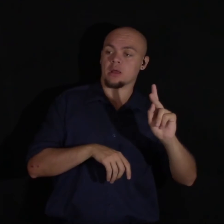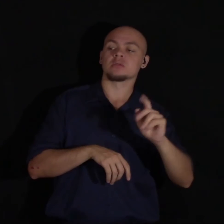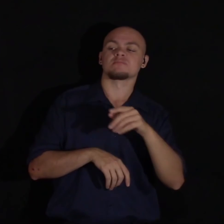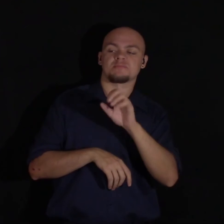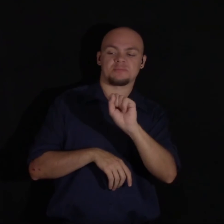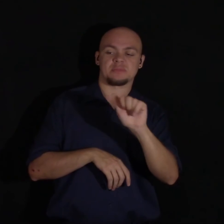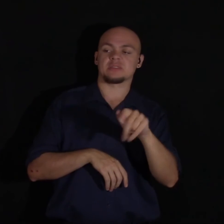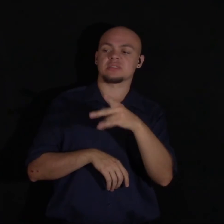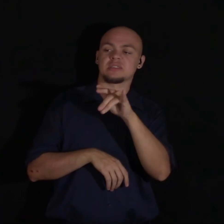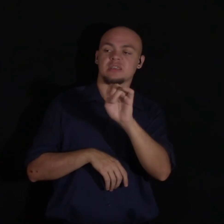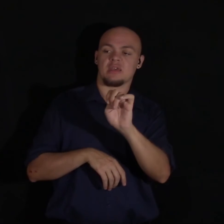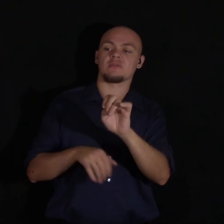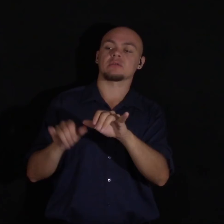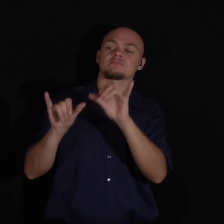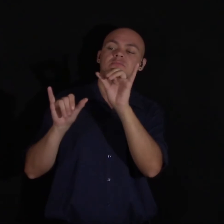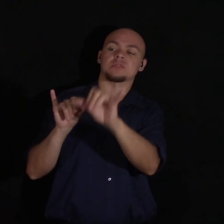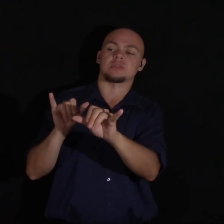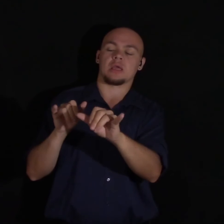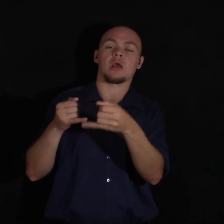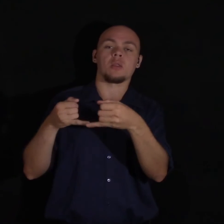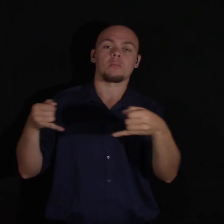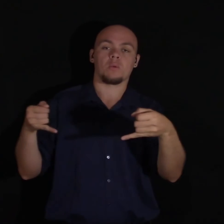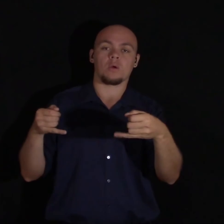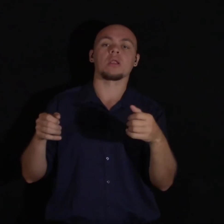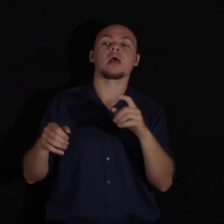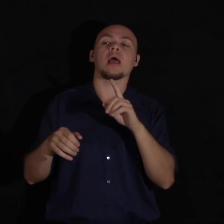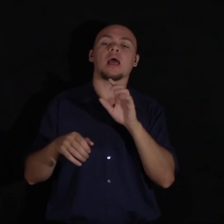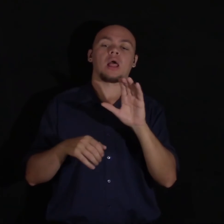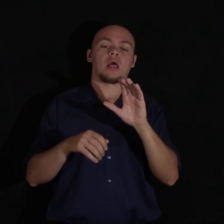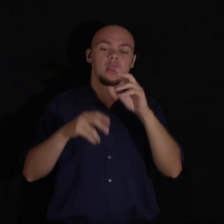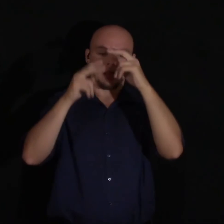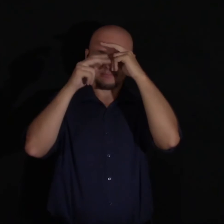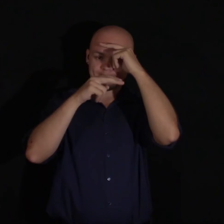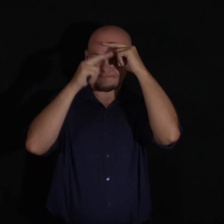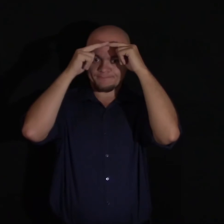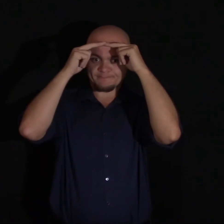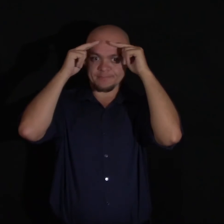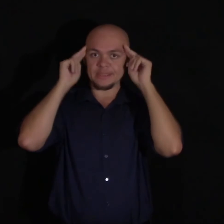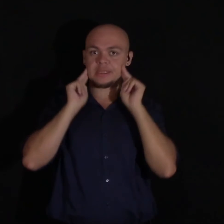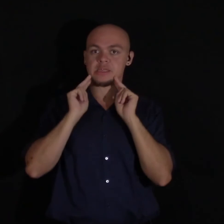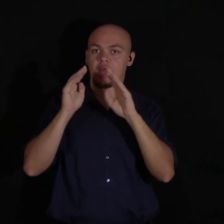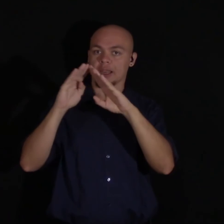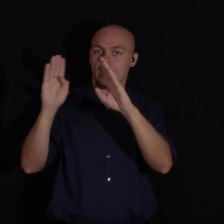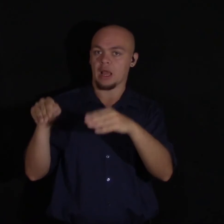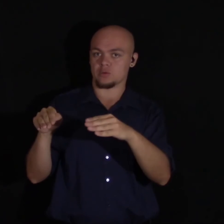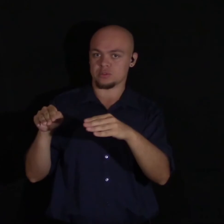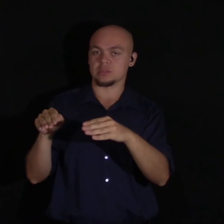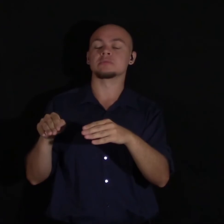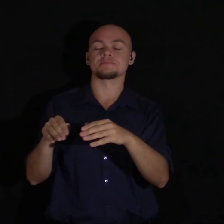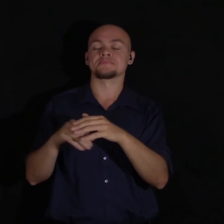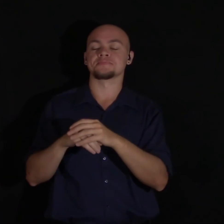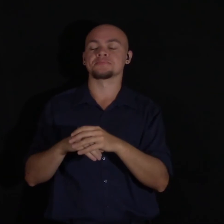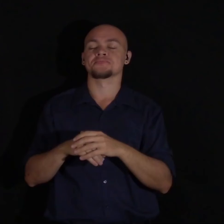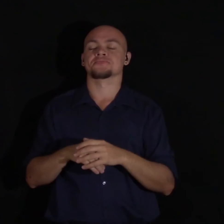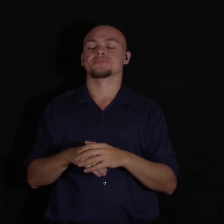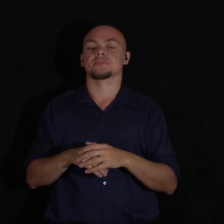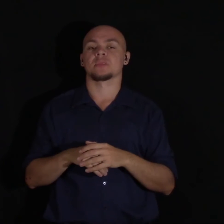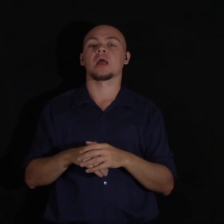remain as a boarder at a convent at Leghorn. And then, quitting the lovely Arabian, he hastened to Paris, and